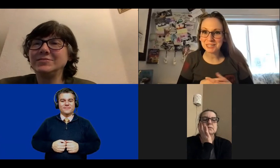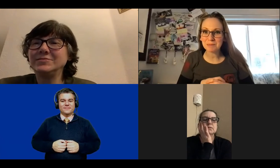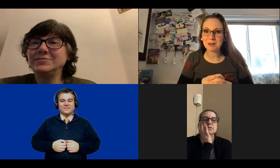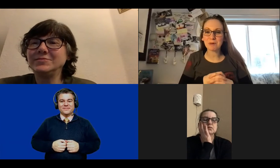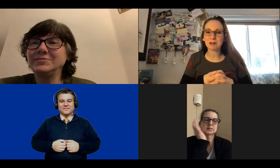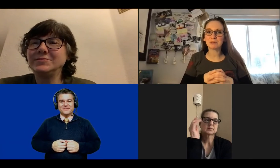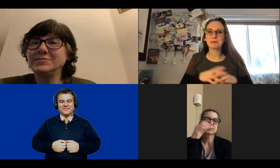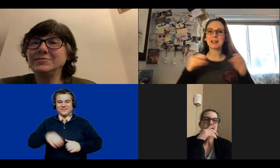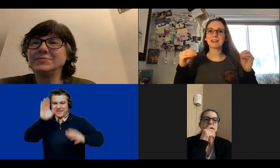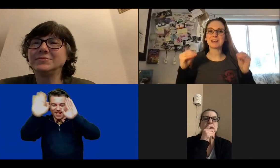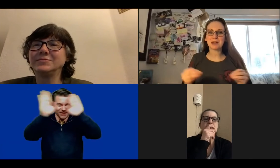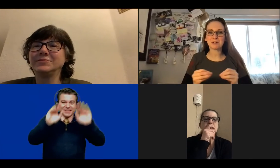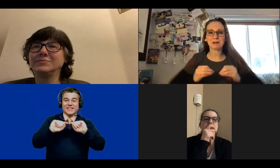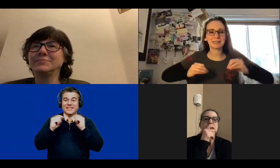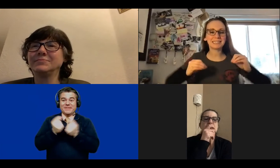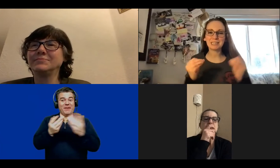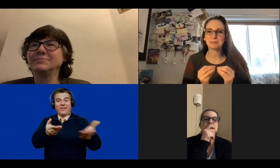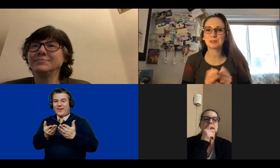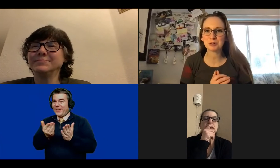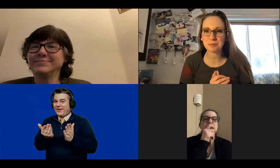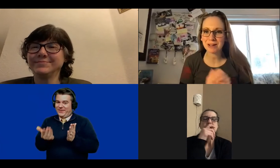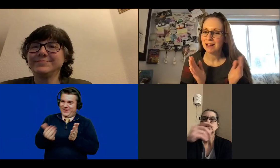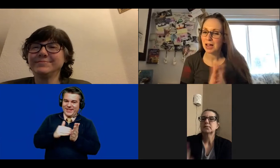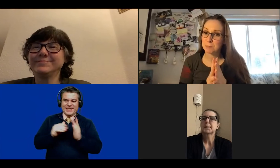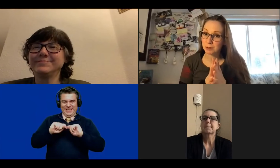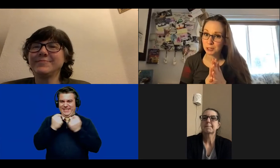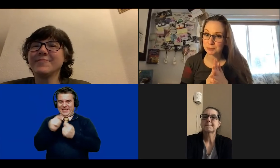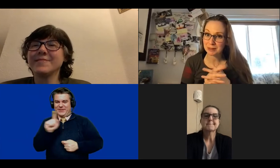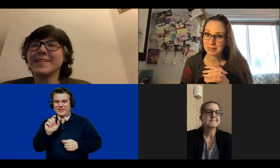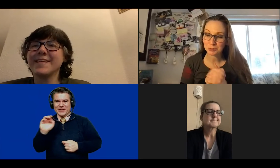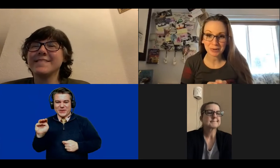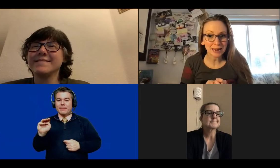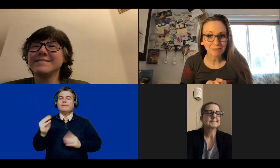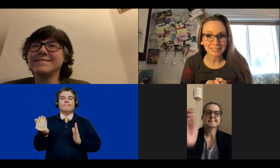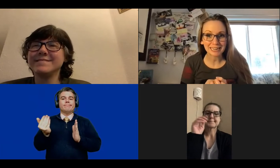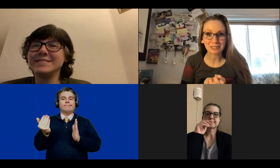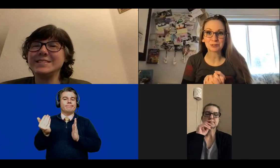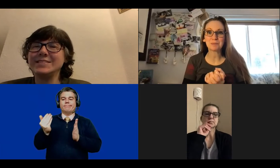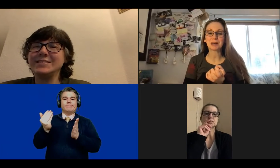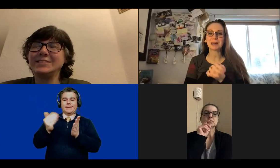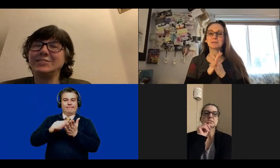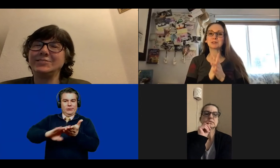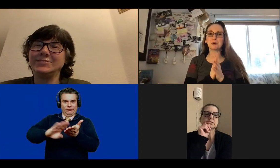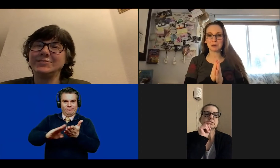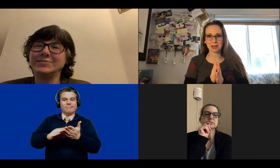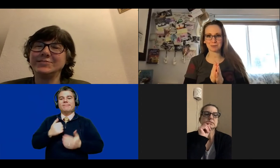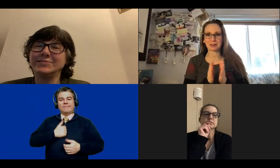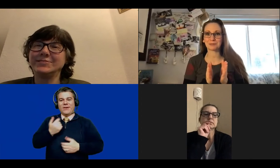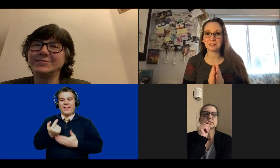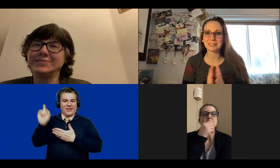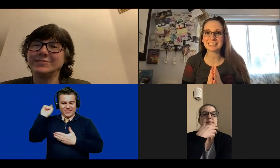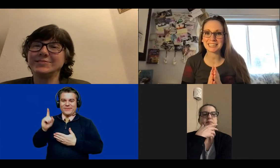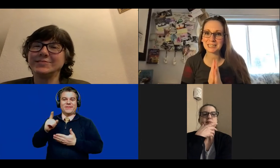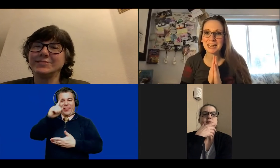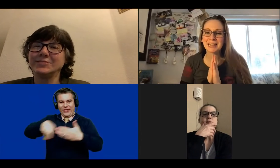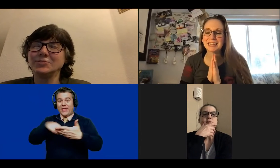Hello team and welcome to another team Zoom. I apologize about last week having to cancel, but I am so glad we got to